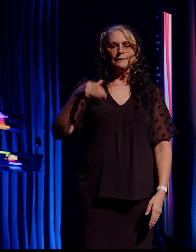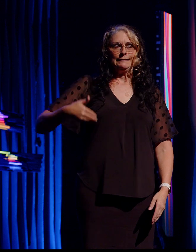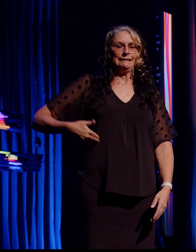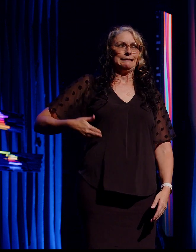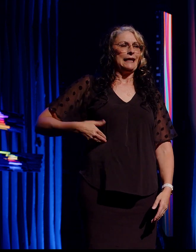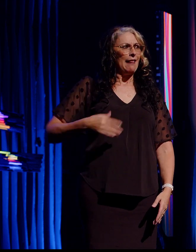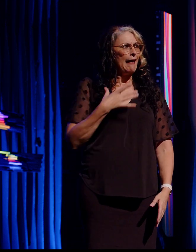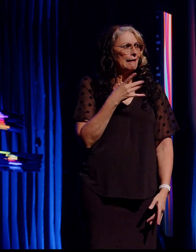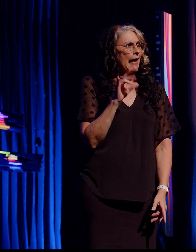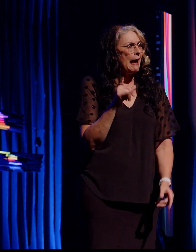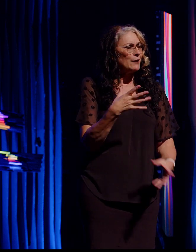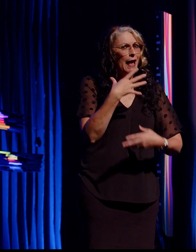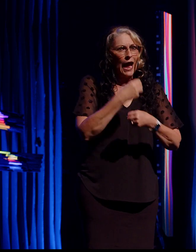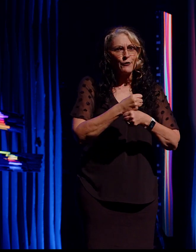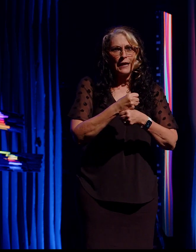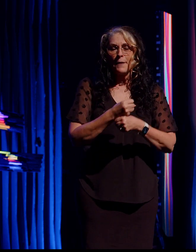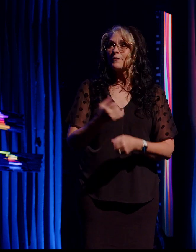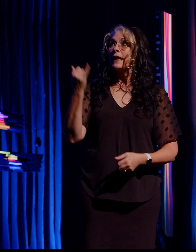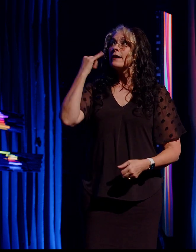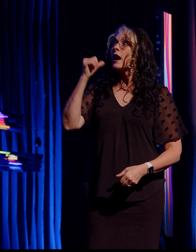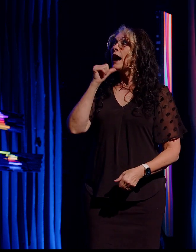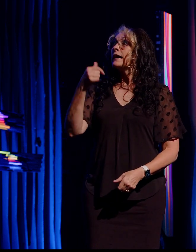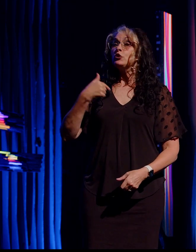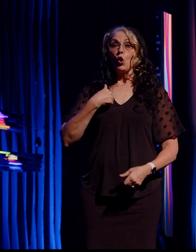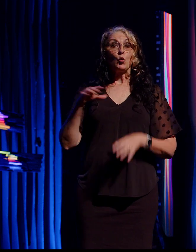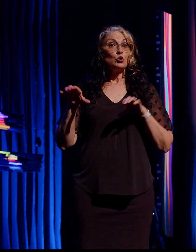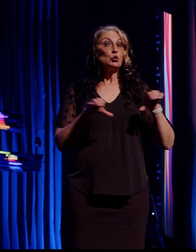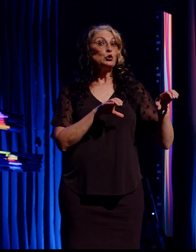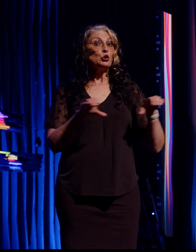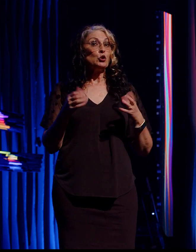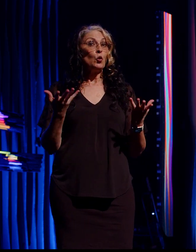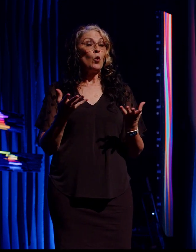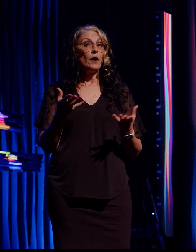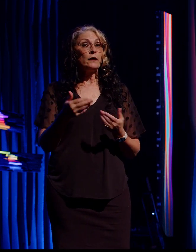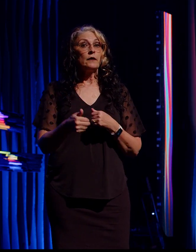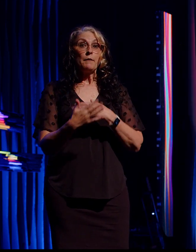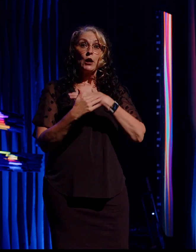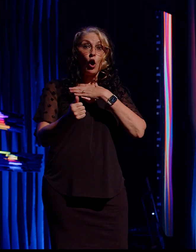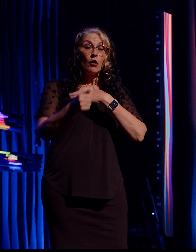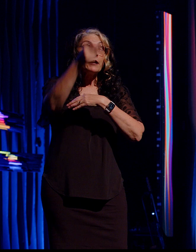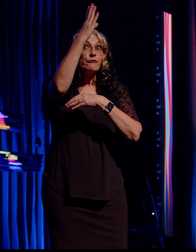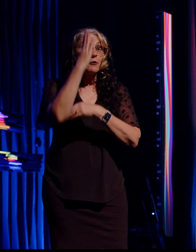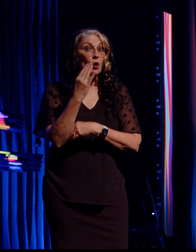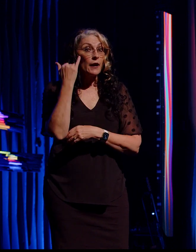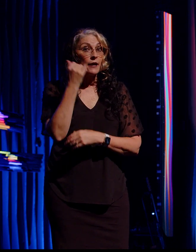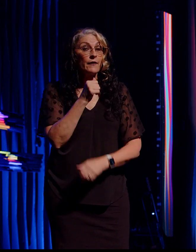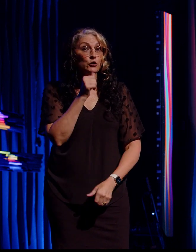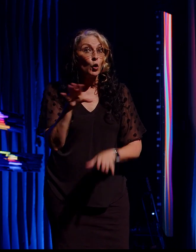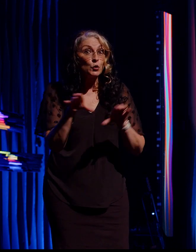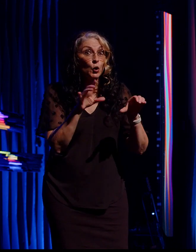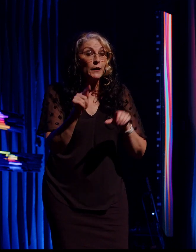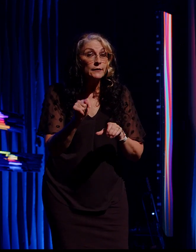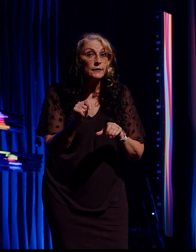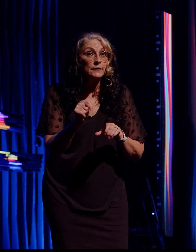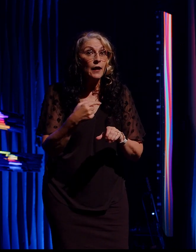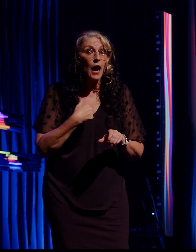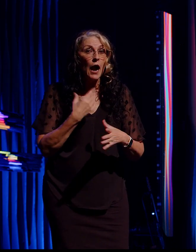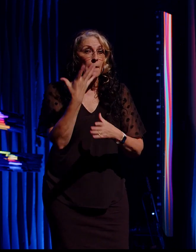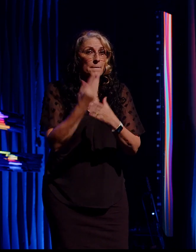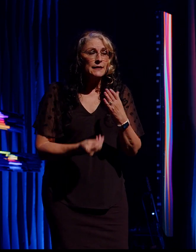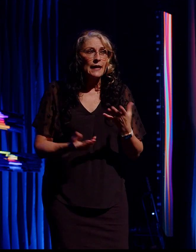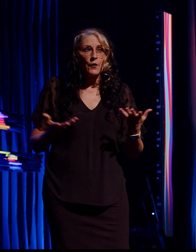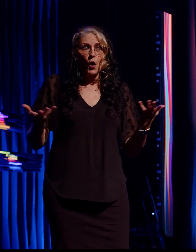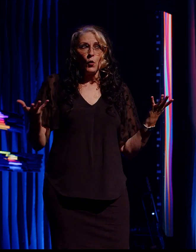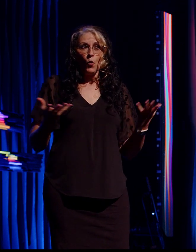man, if I don't do what God's calling me to do, what will I miss